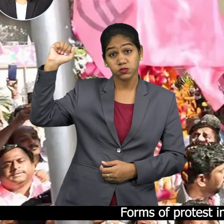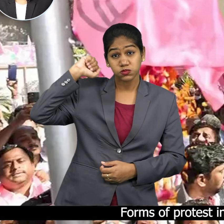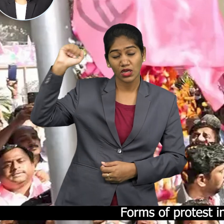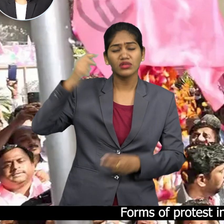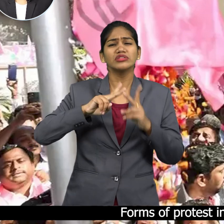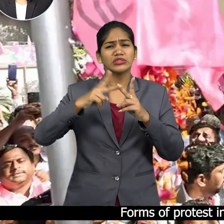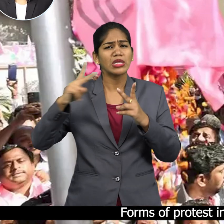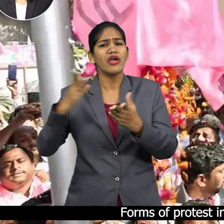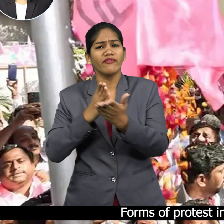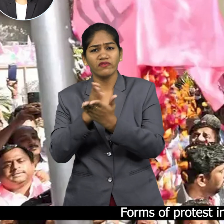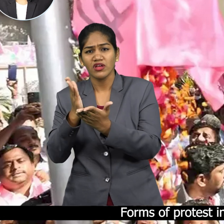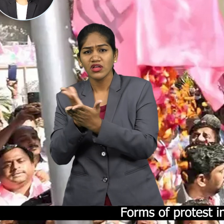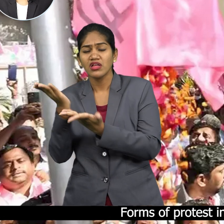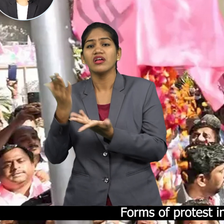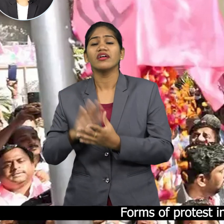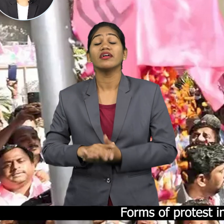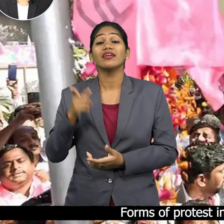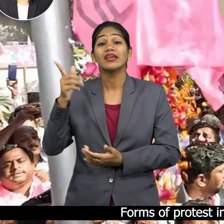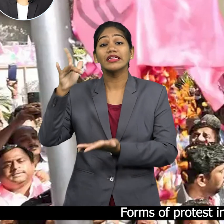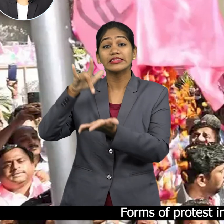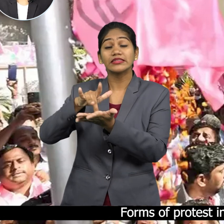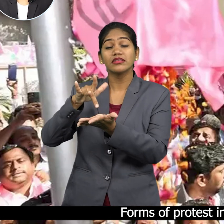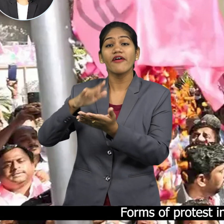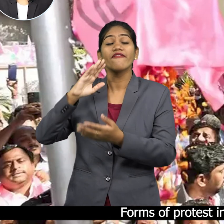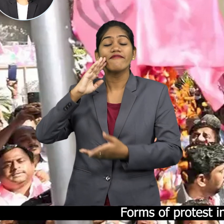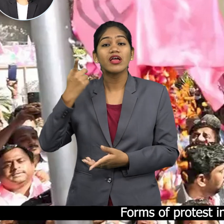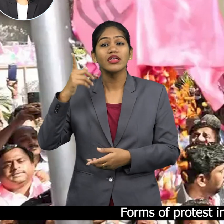Forms of protest in Telangana movement.